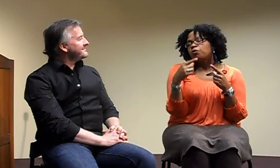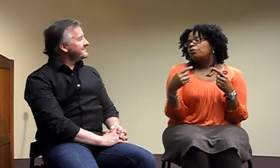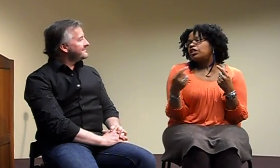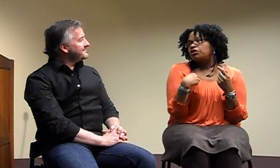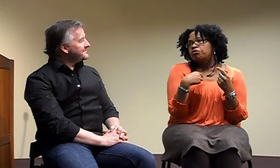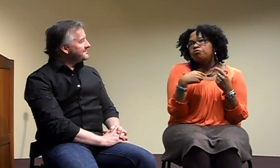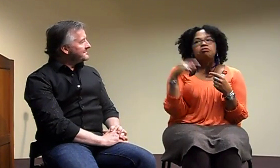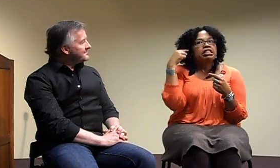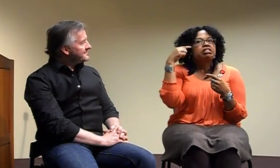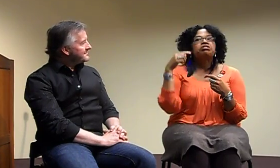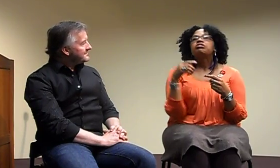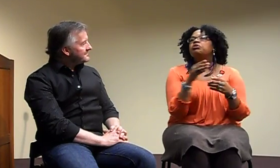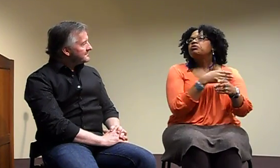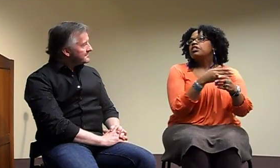When you listen to music,